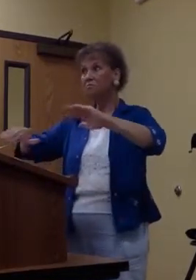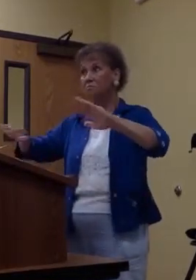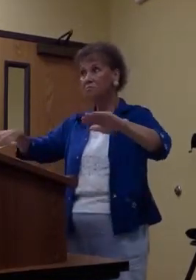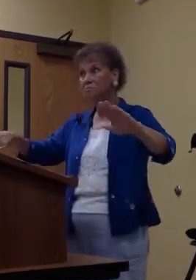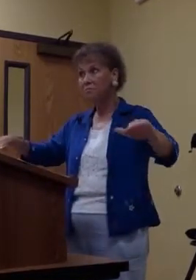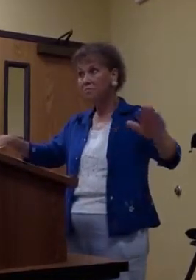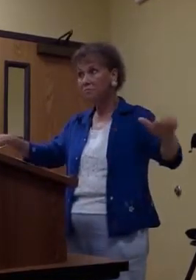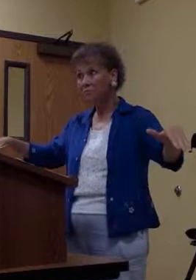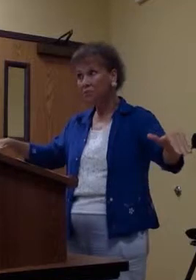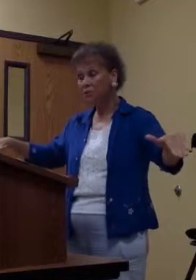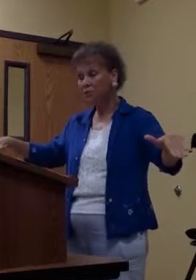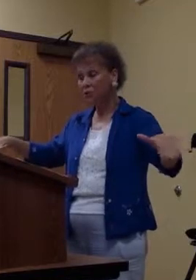children,